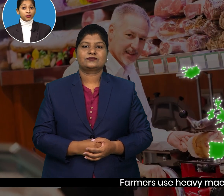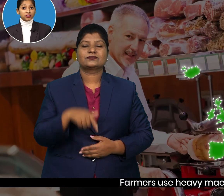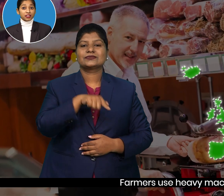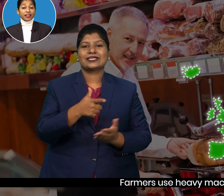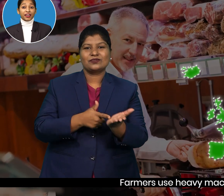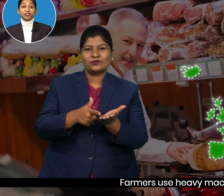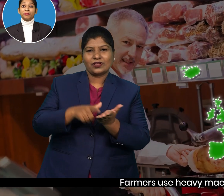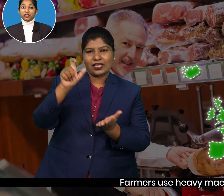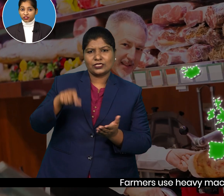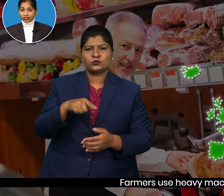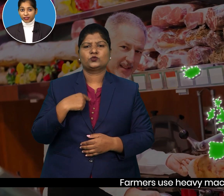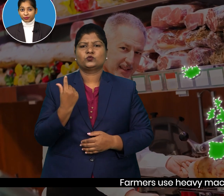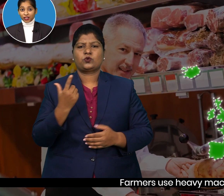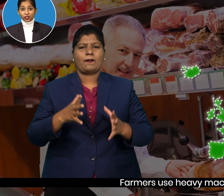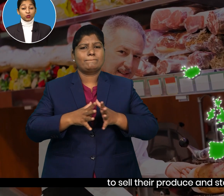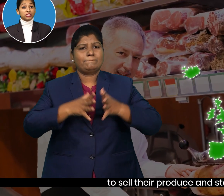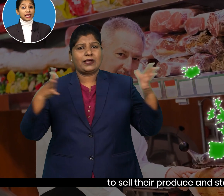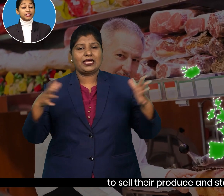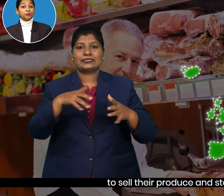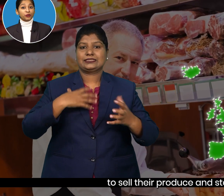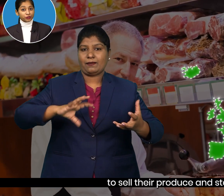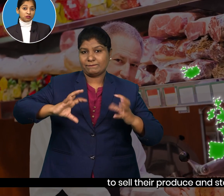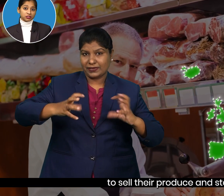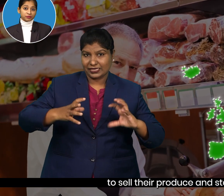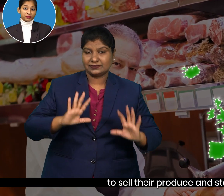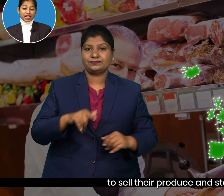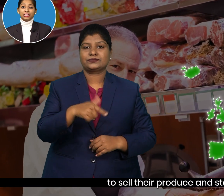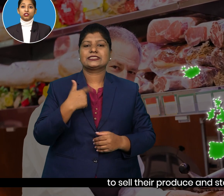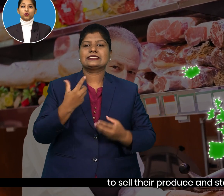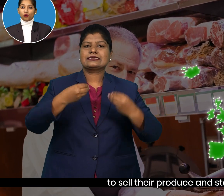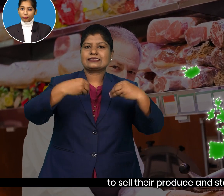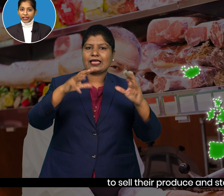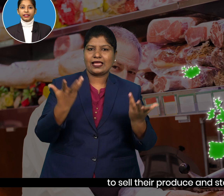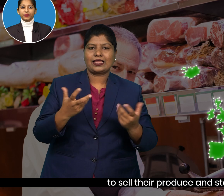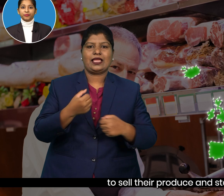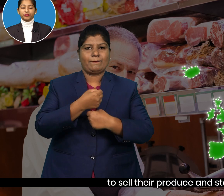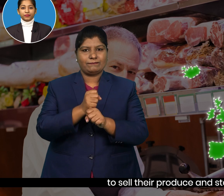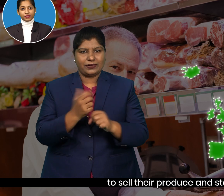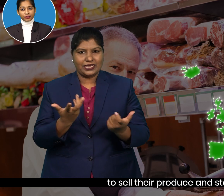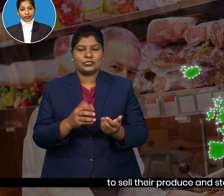Farmers use heavy machinery to sell their produce and store meat,